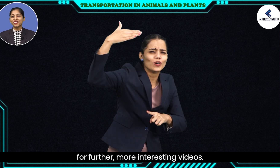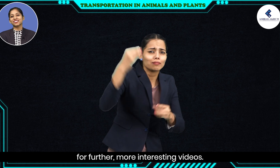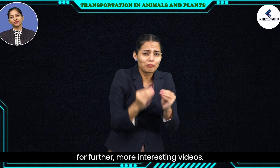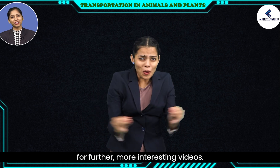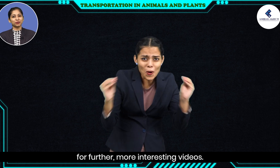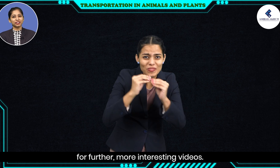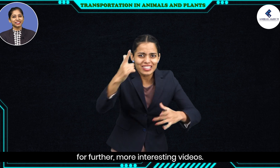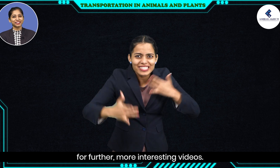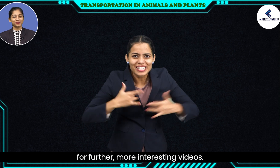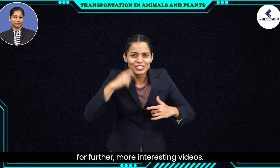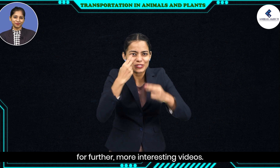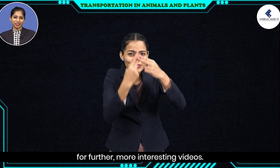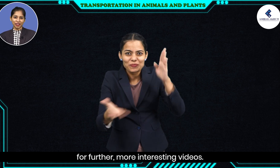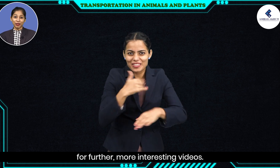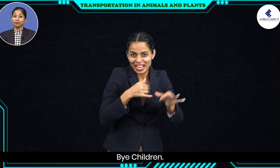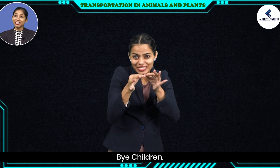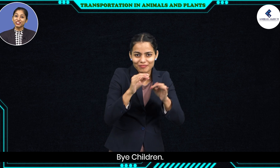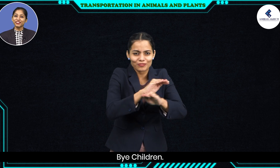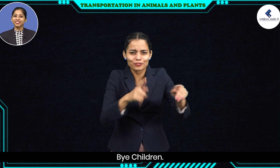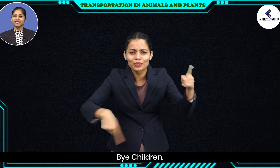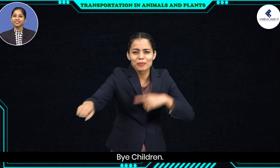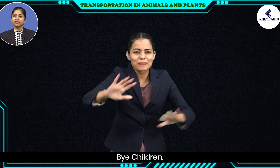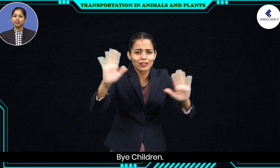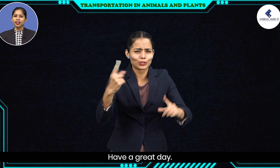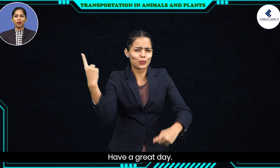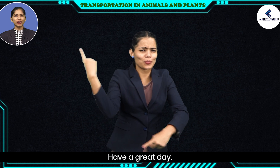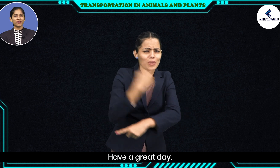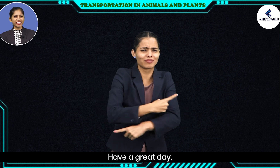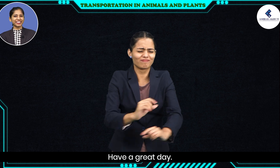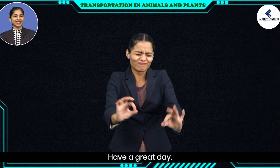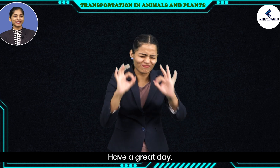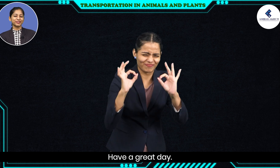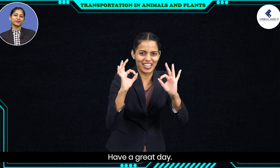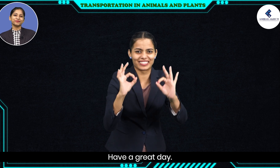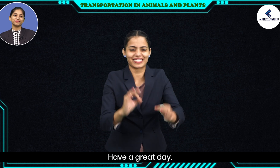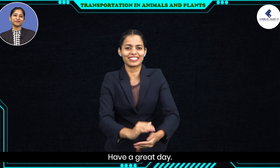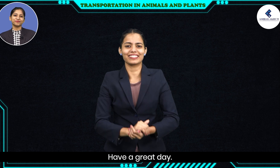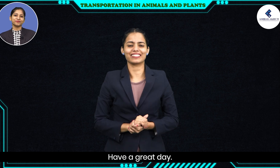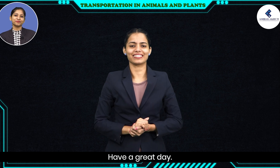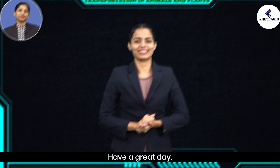interesting videos. Bye children. Have a great day.